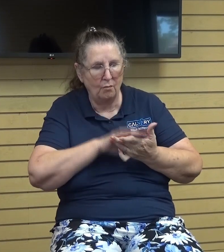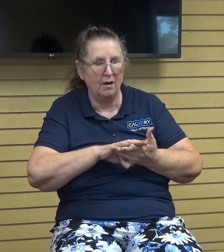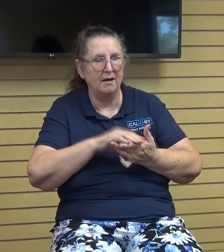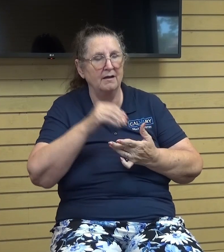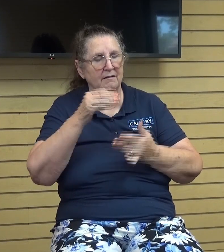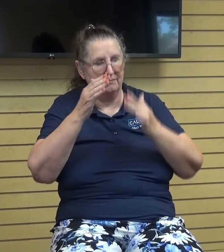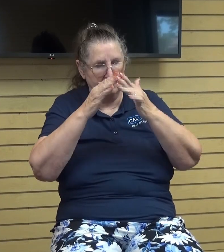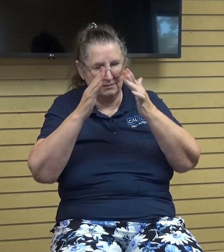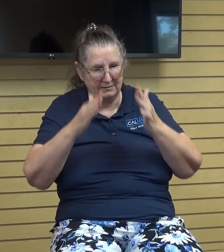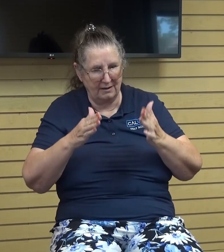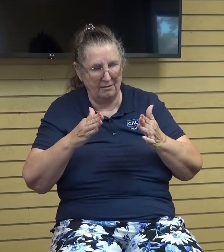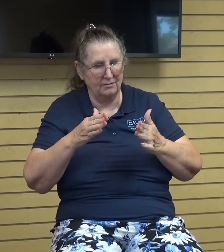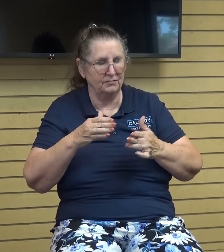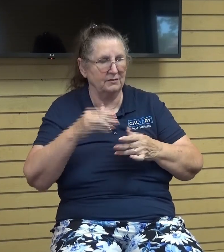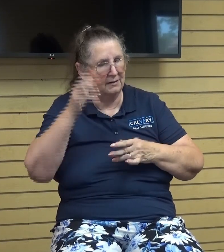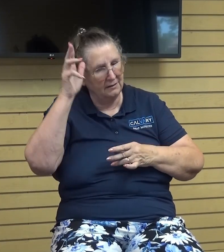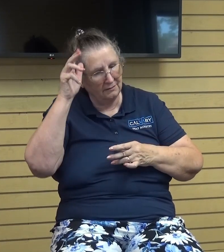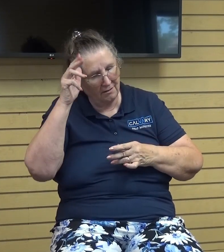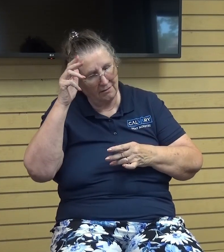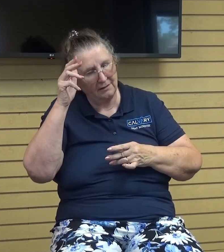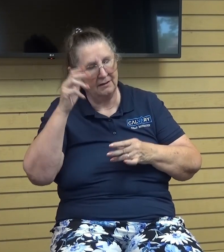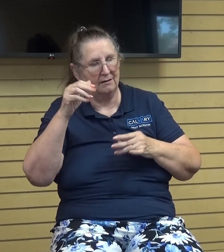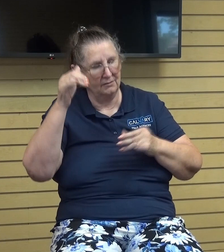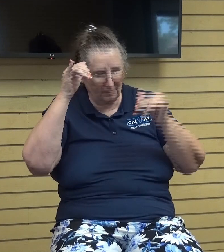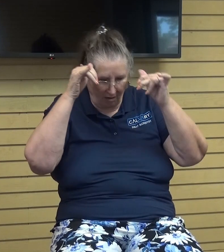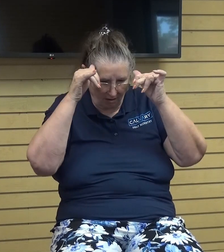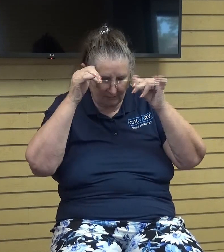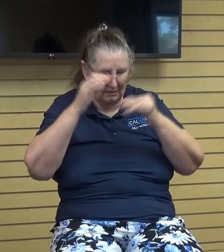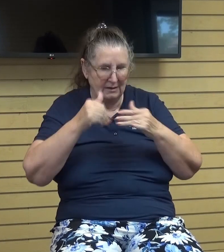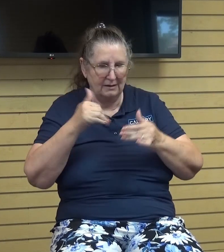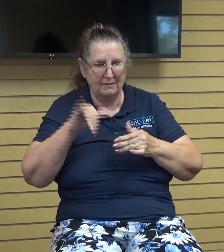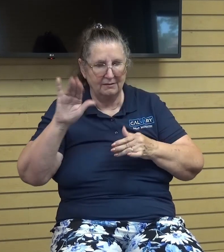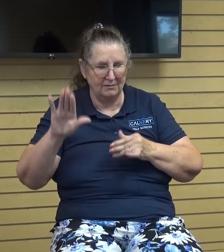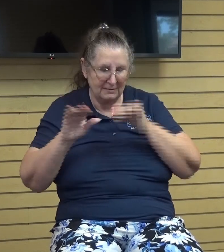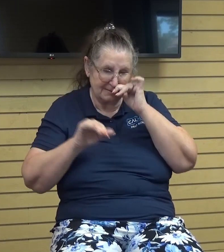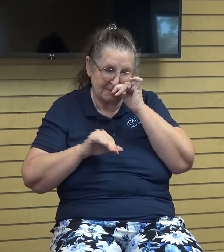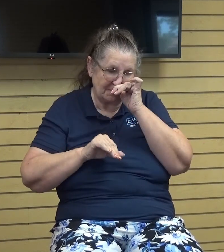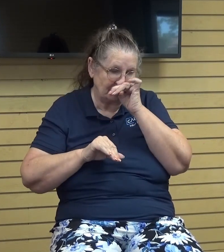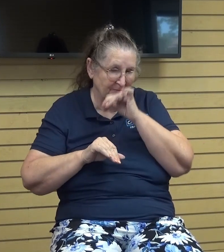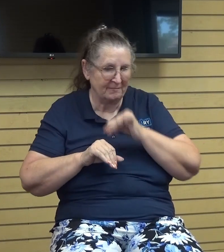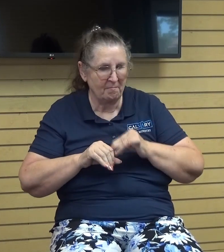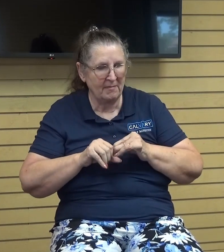his donkey, nor anything that is your neighbor's. Covetousness is a sneaky one to fall prey to.